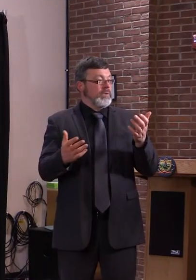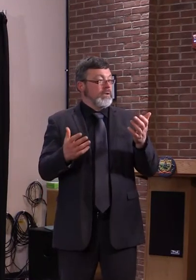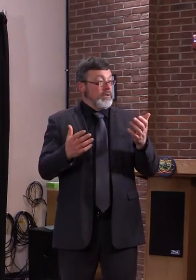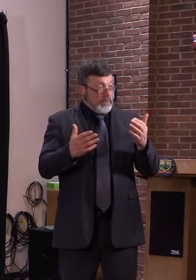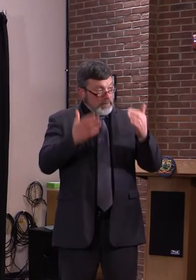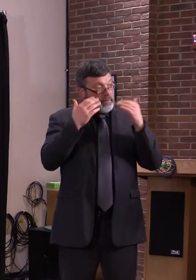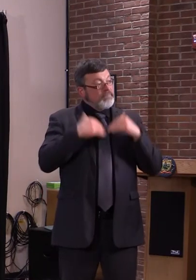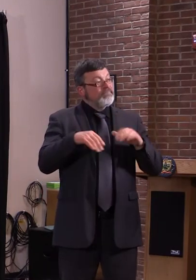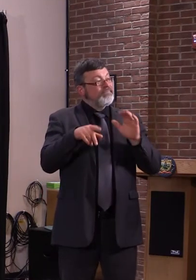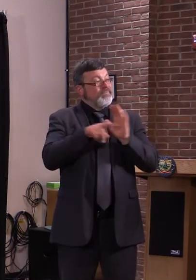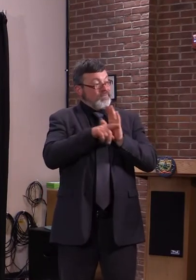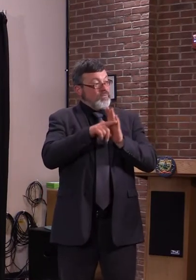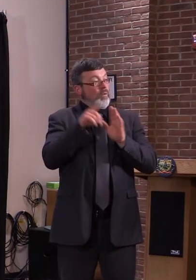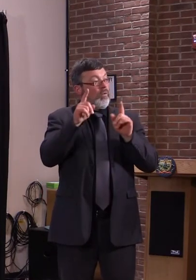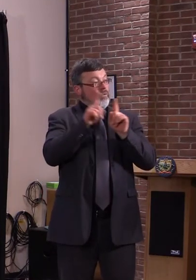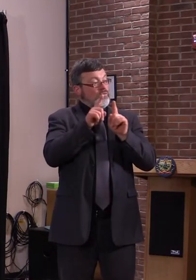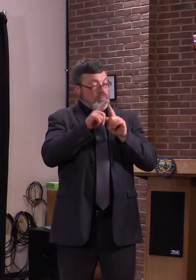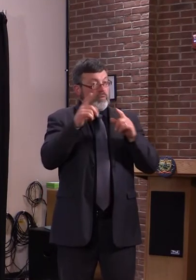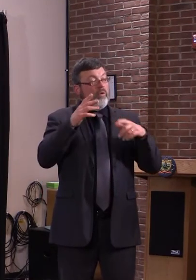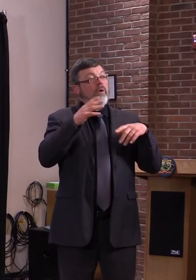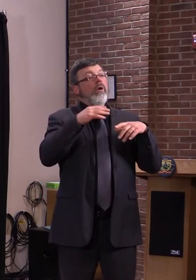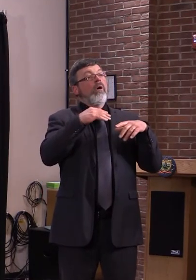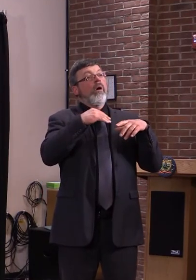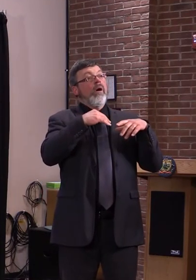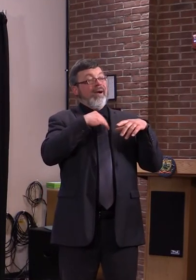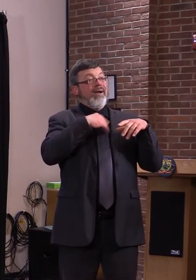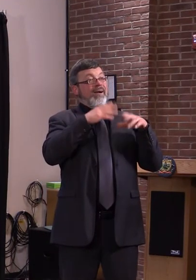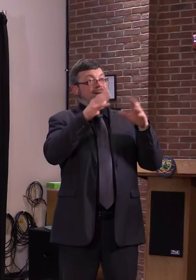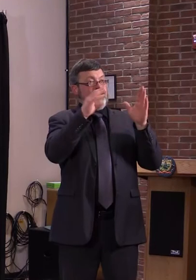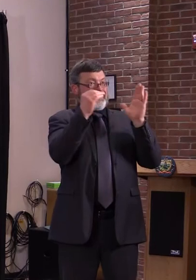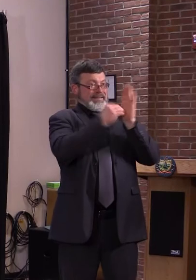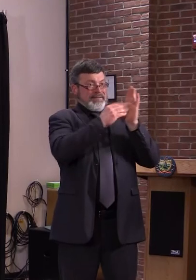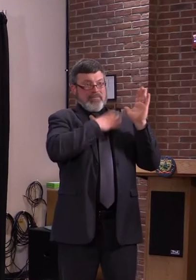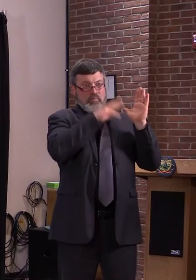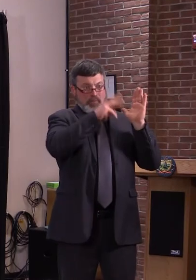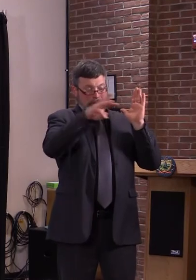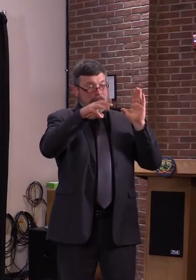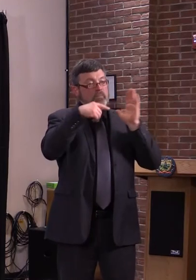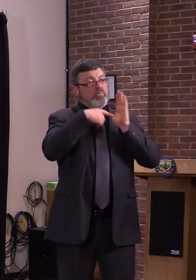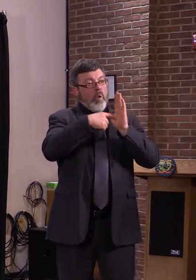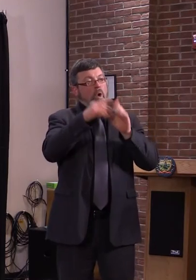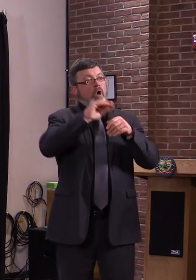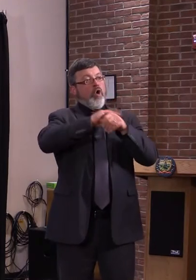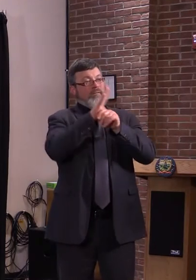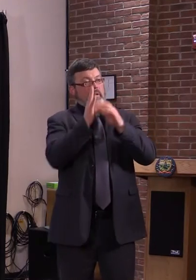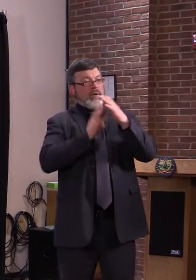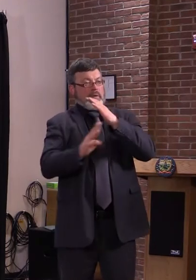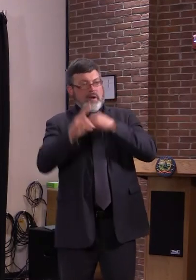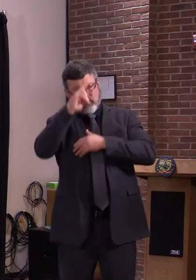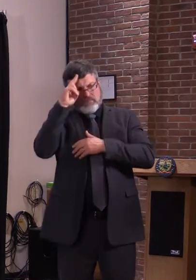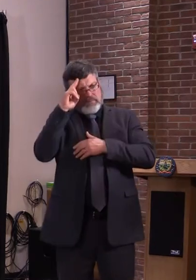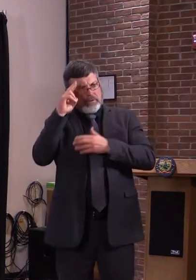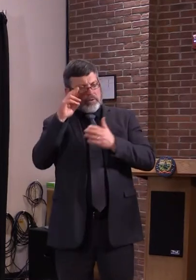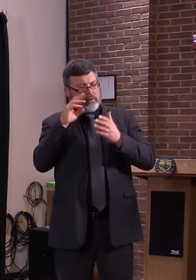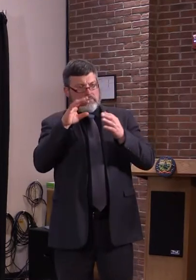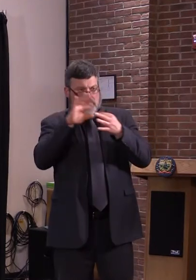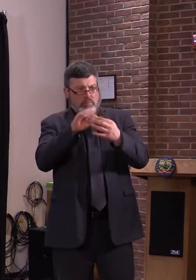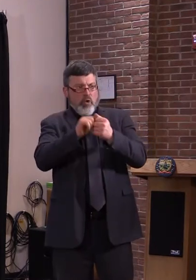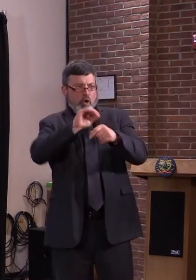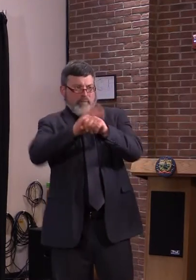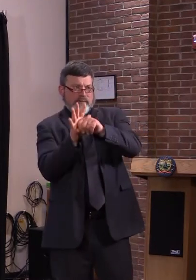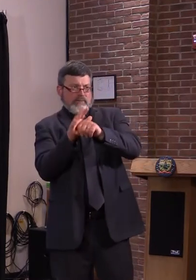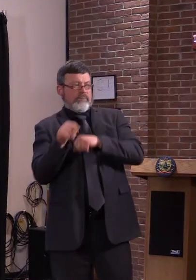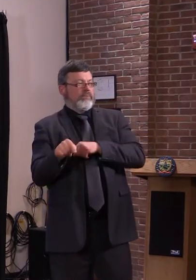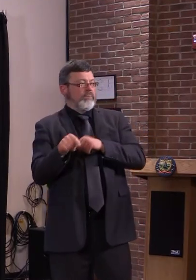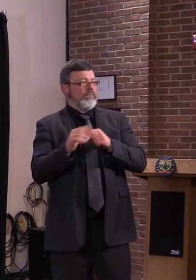COVID admissions that seem to be people who actually are admitted because of COVID versus they are admitted with another condition and